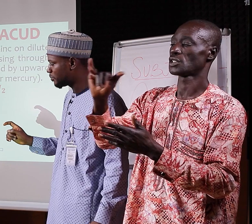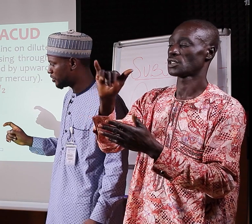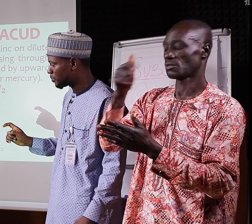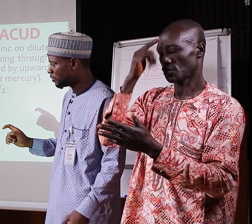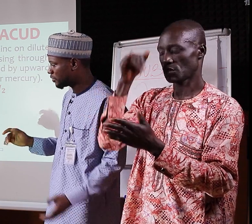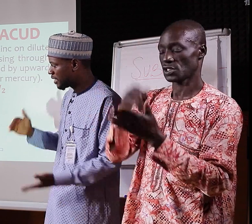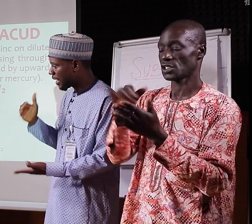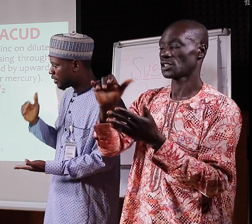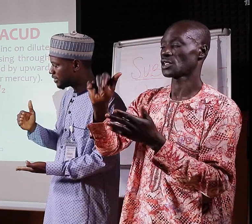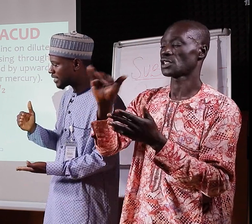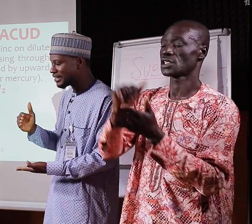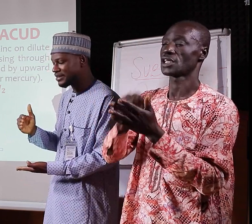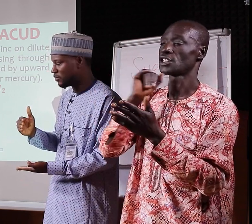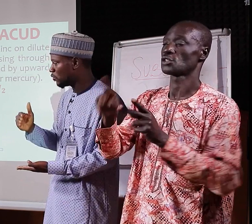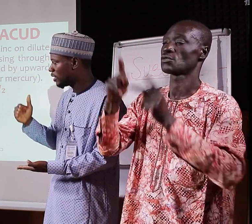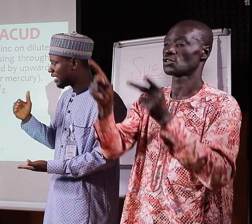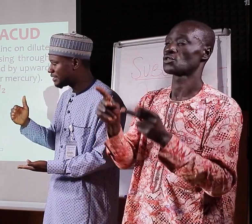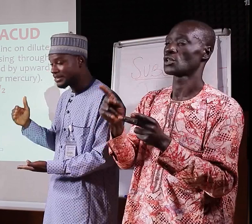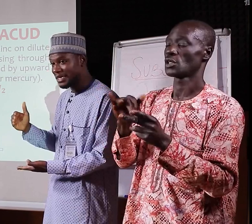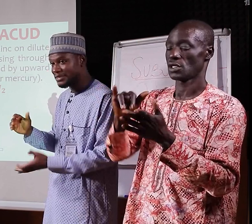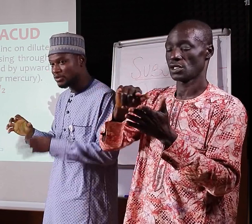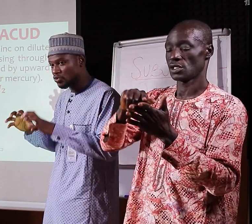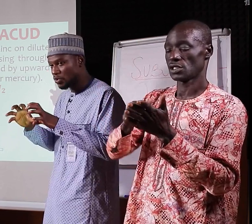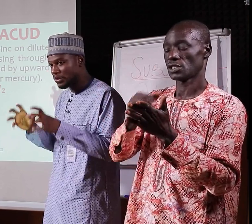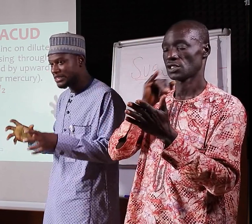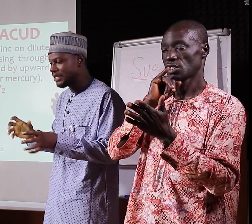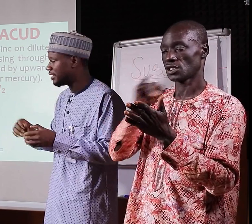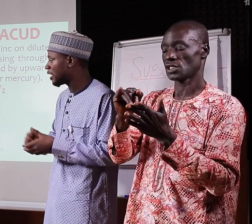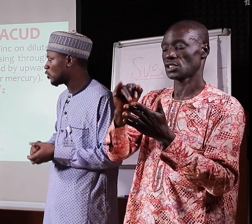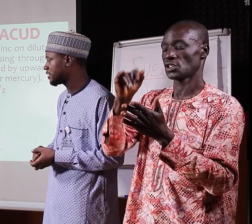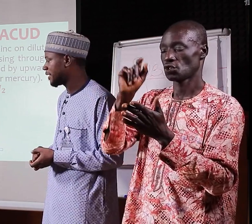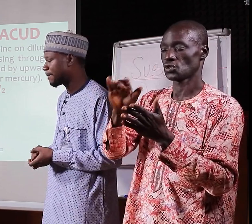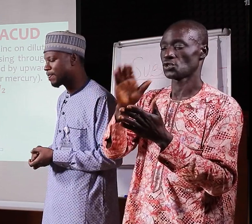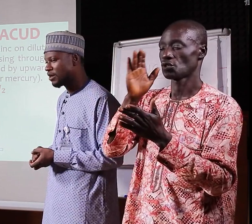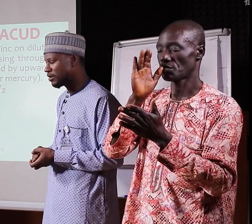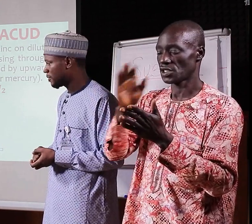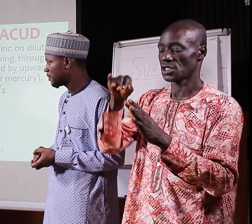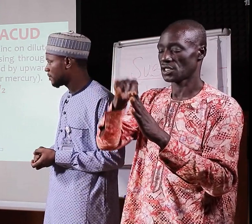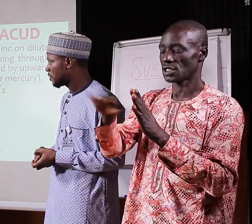that is being produced, and now this acid or at least gases should be contained in their container.